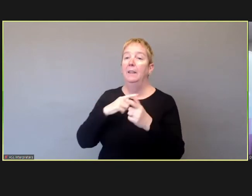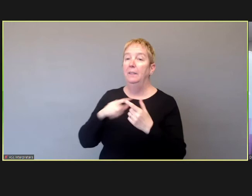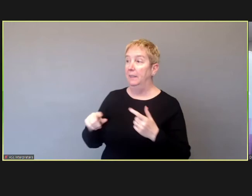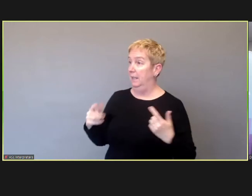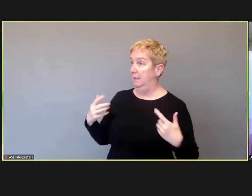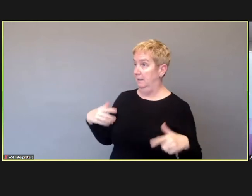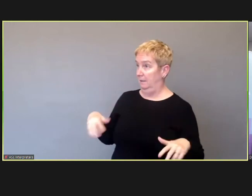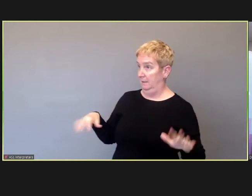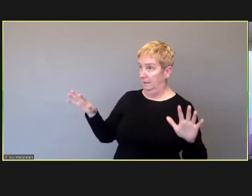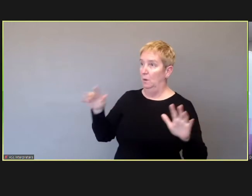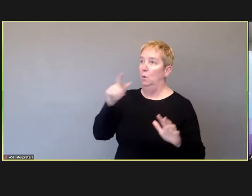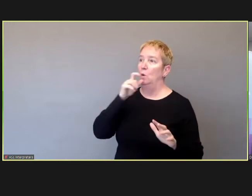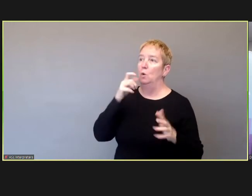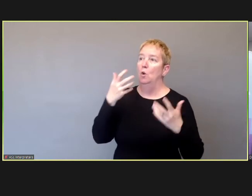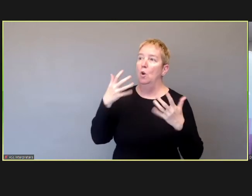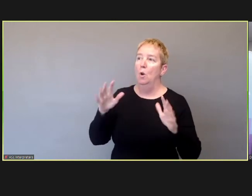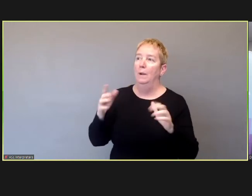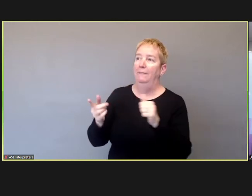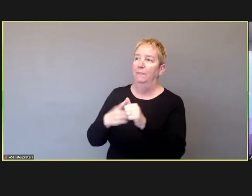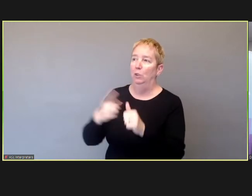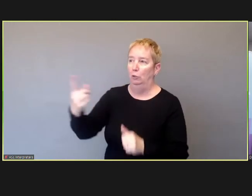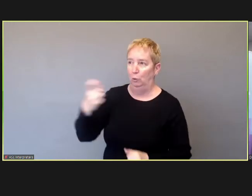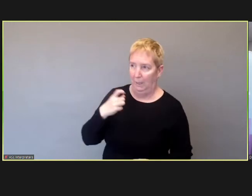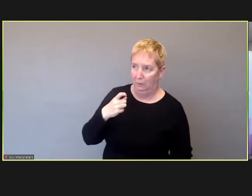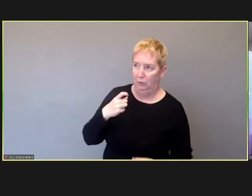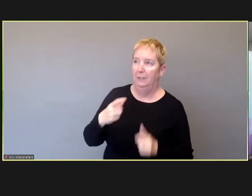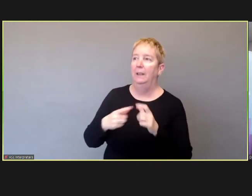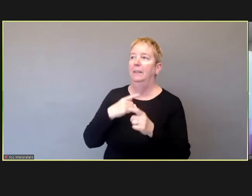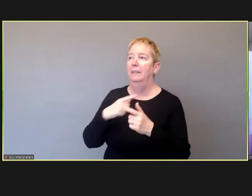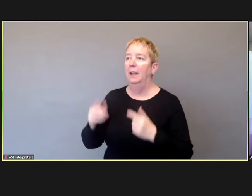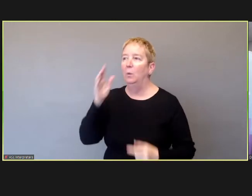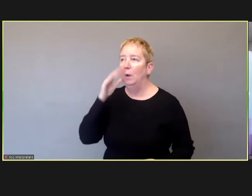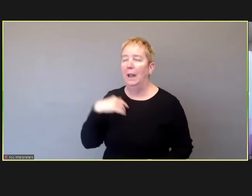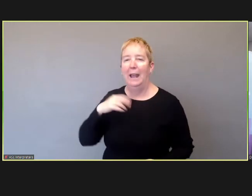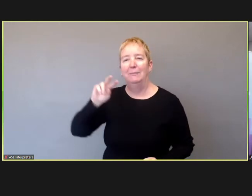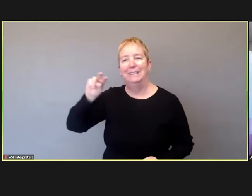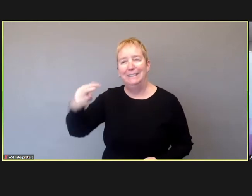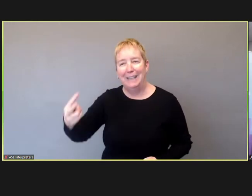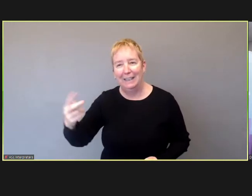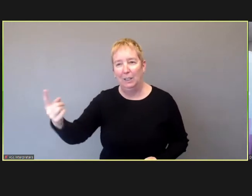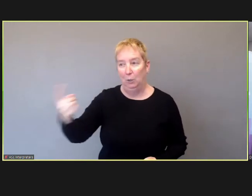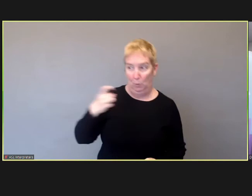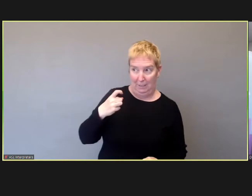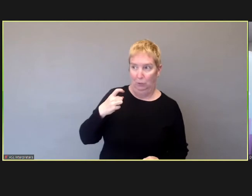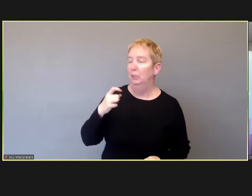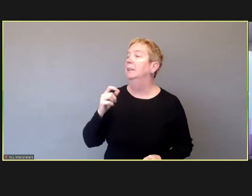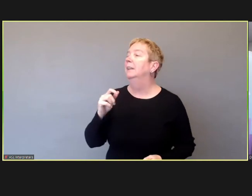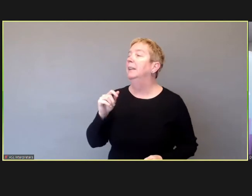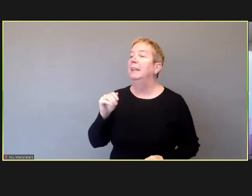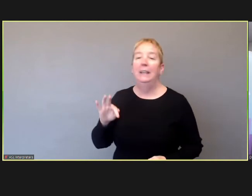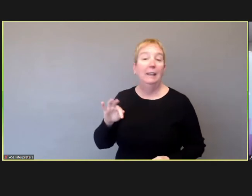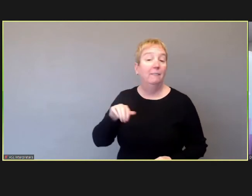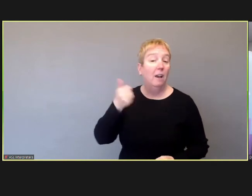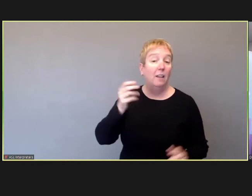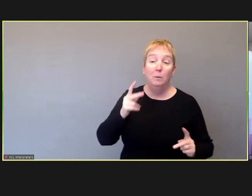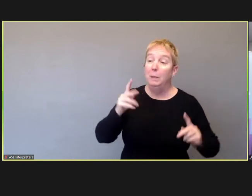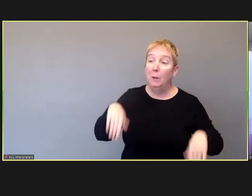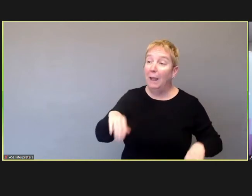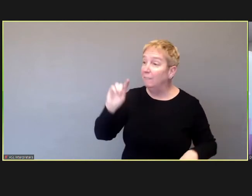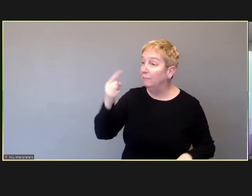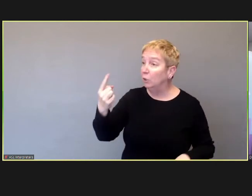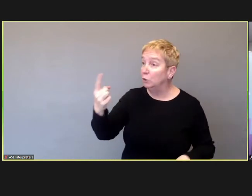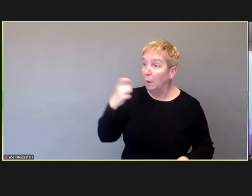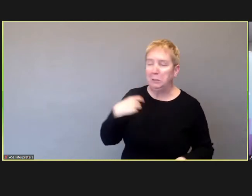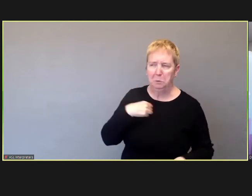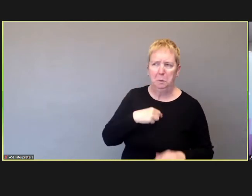first question. We'll take second questions unless there is somebody else who hasn't had a first question, we can